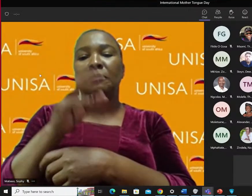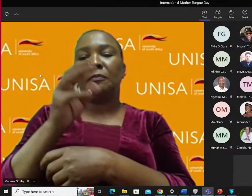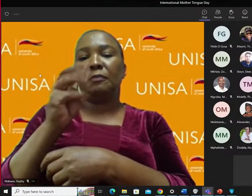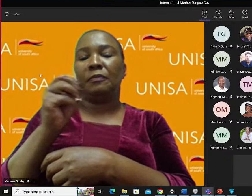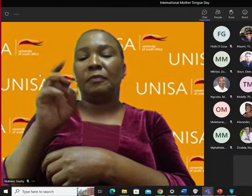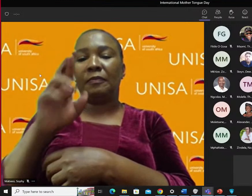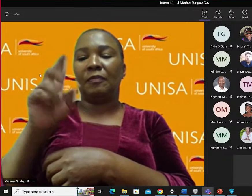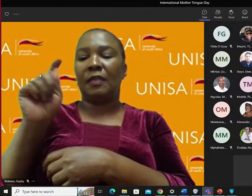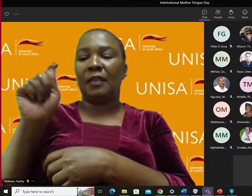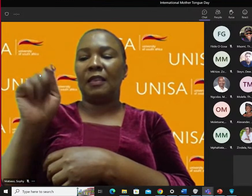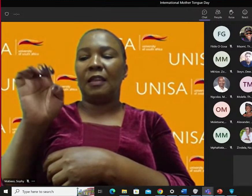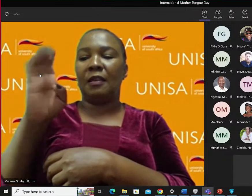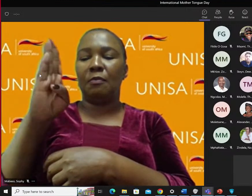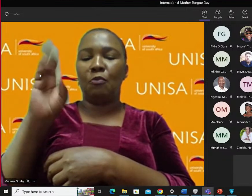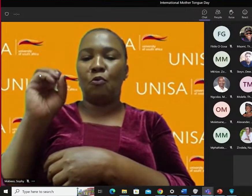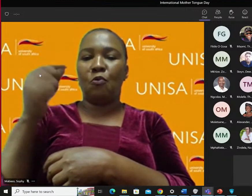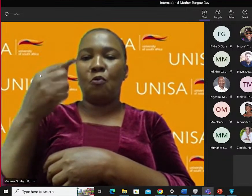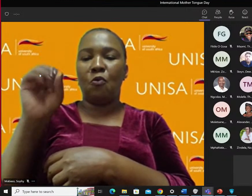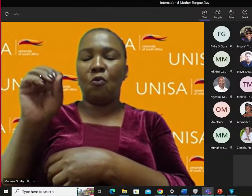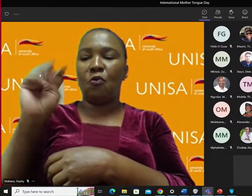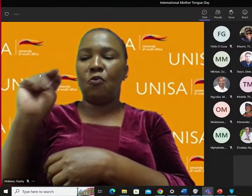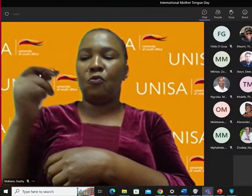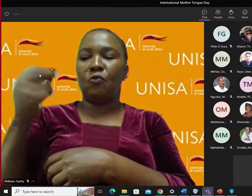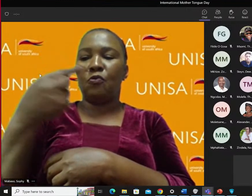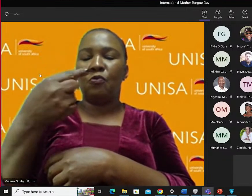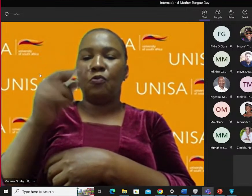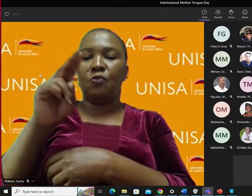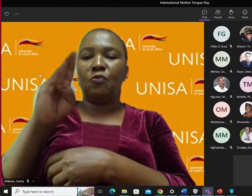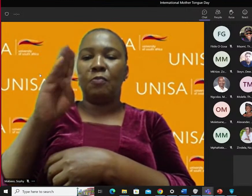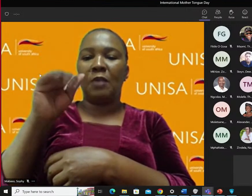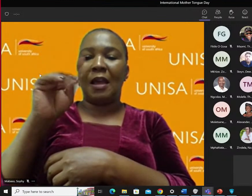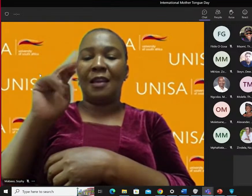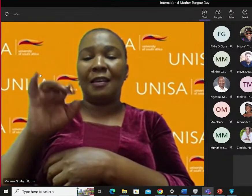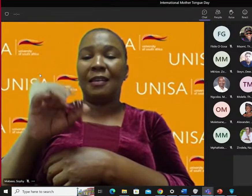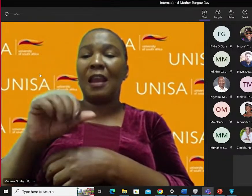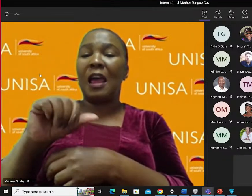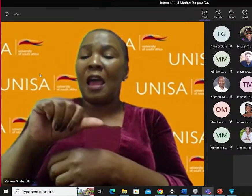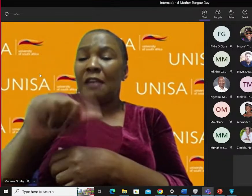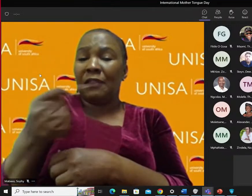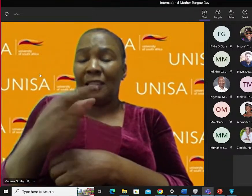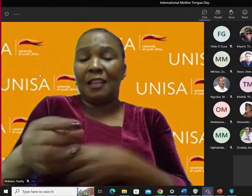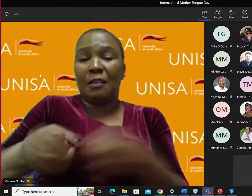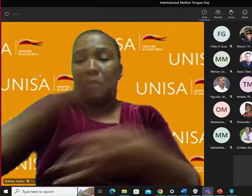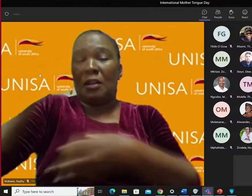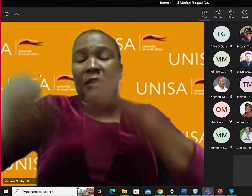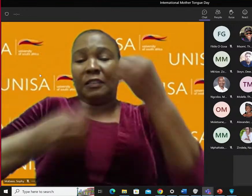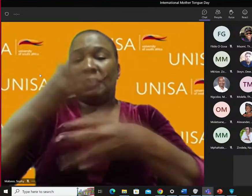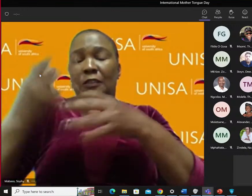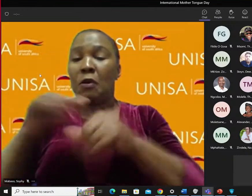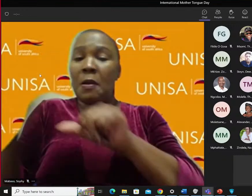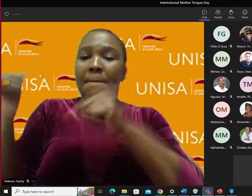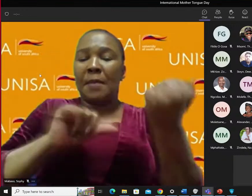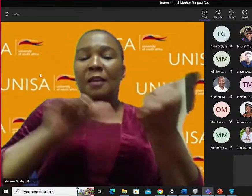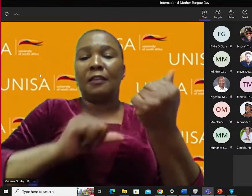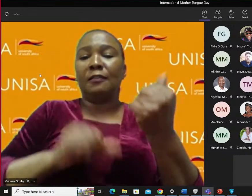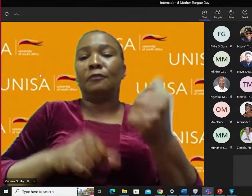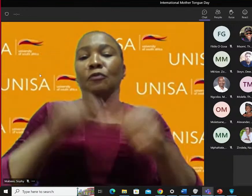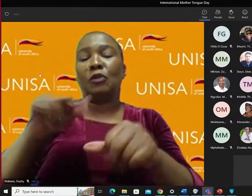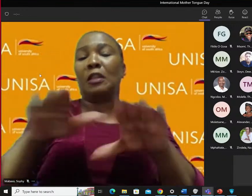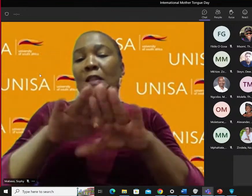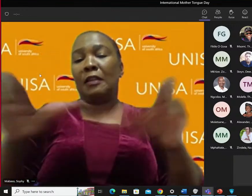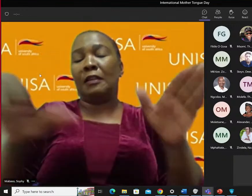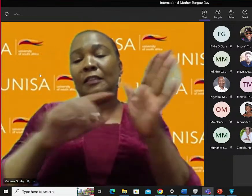Tebo Ngubane. And after the poem, I'm not coming back on stage. He will then come here